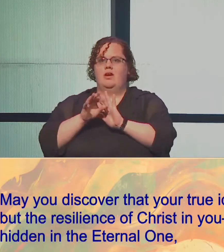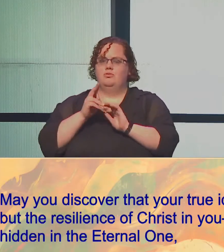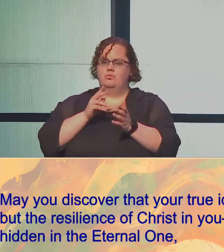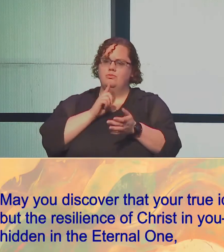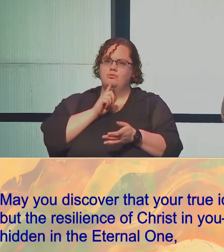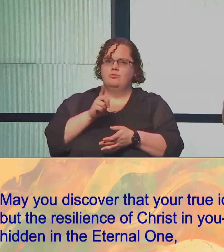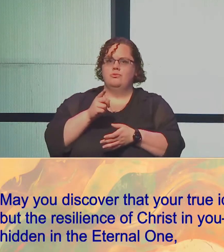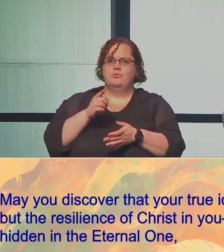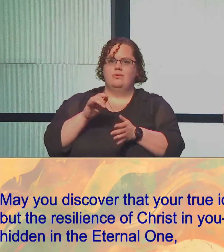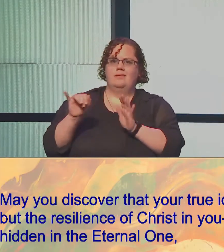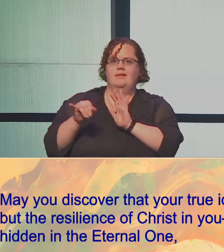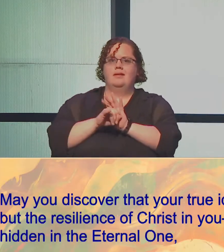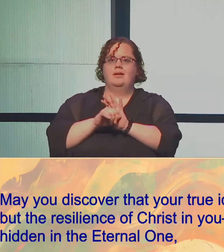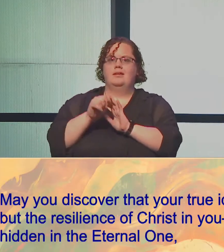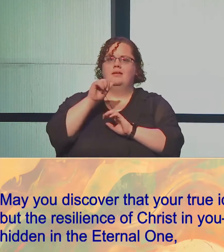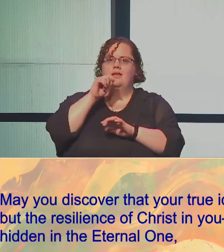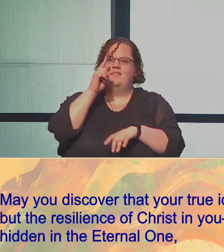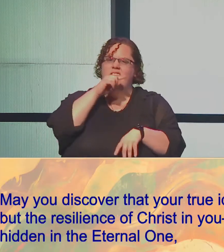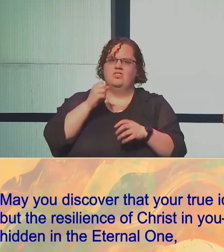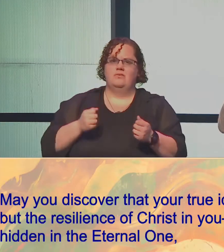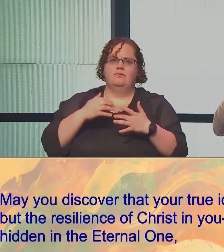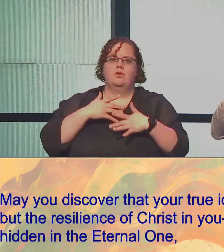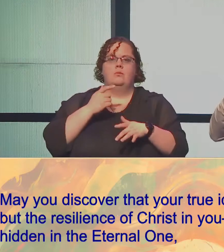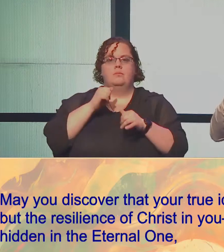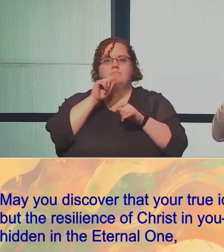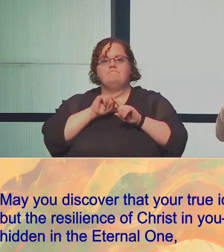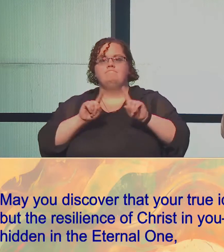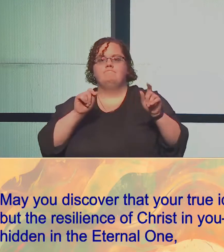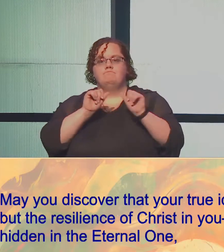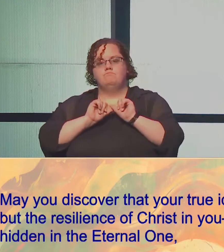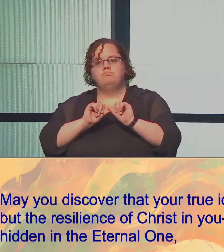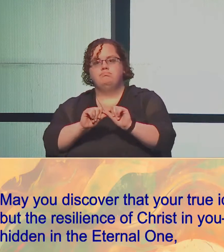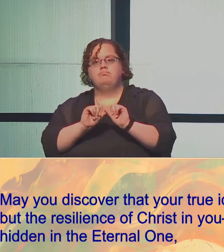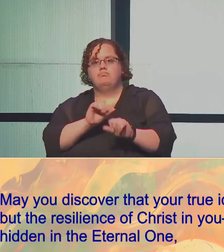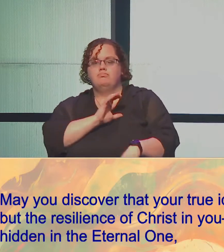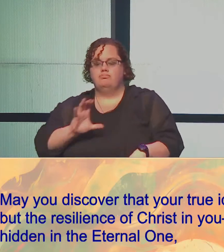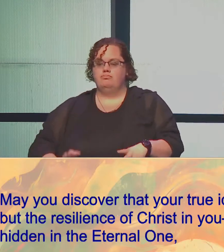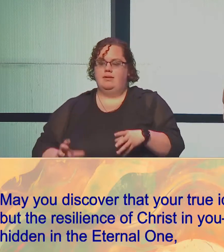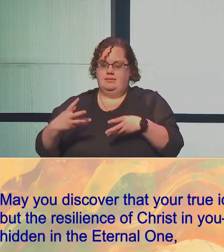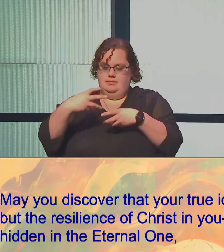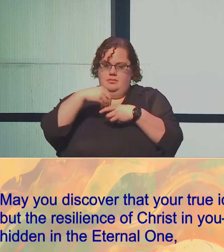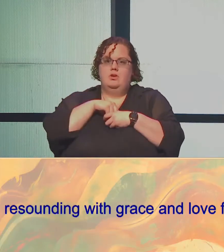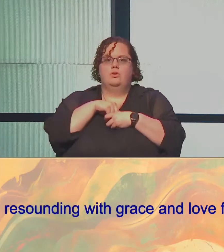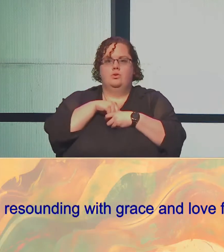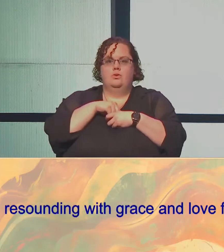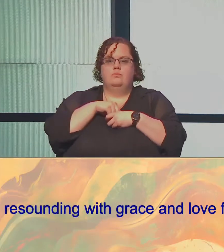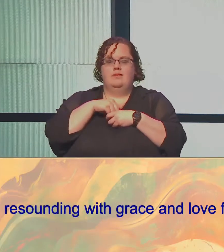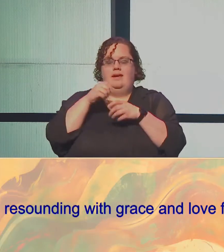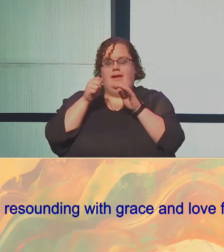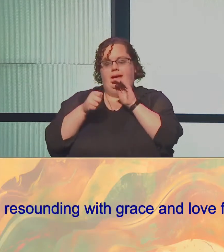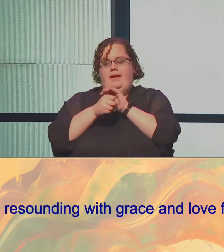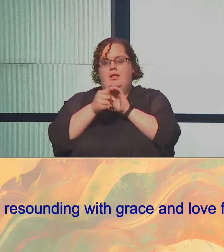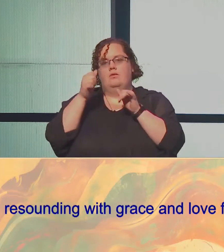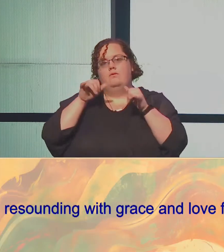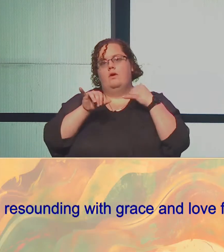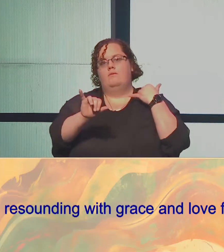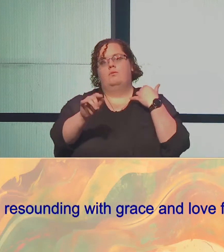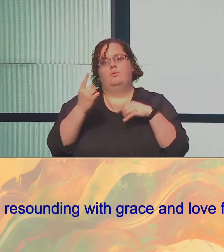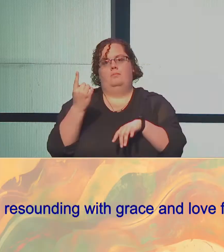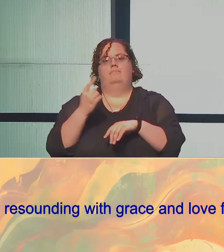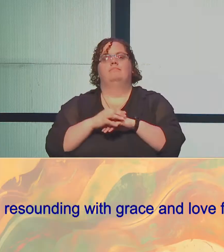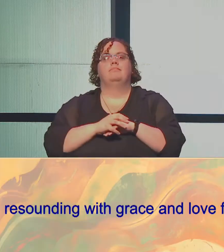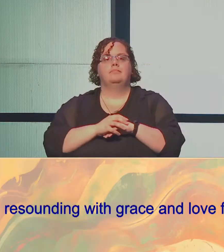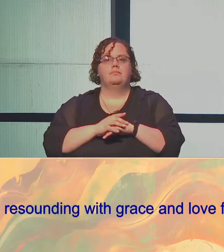not the fiction of fear, but the resilience of Christ in you, hidden in the Eternal One, resounding with